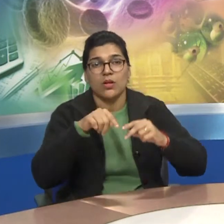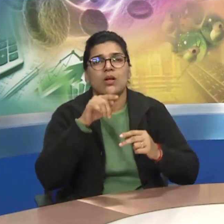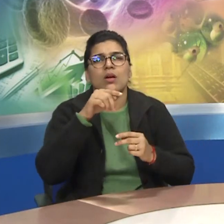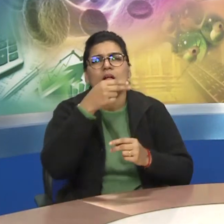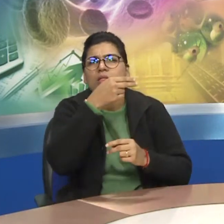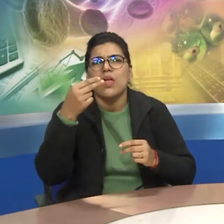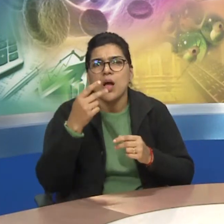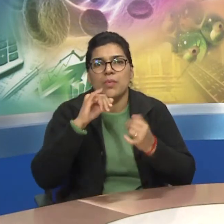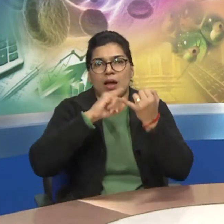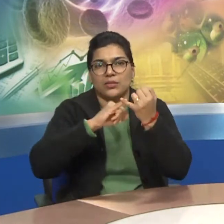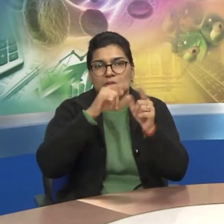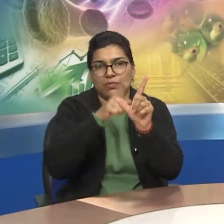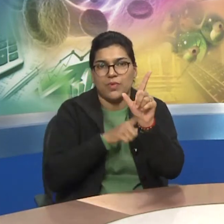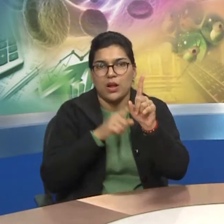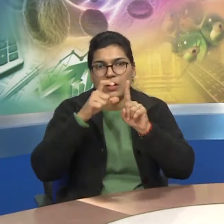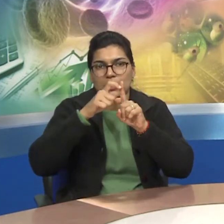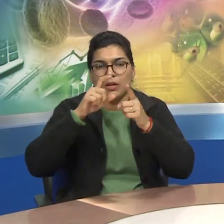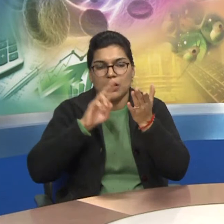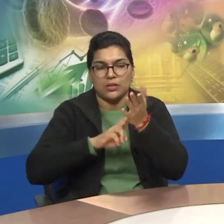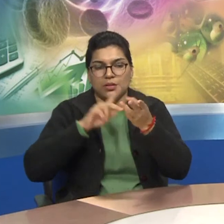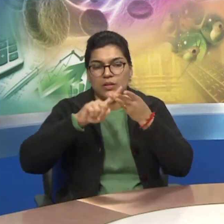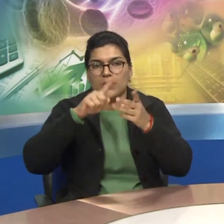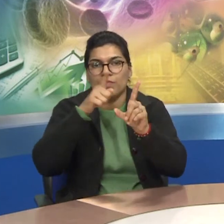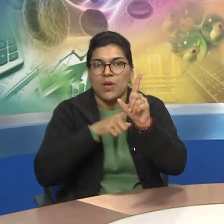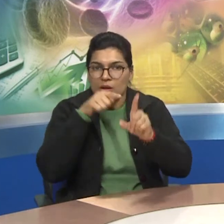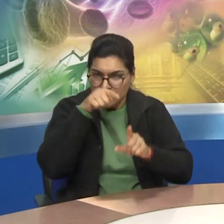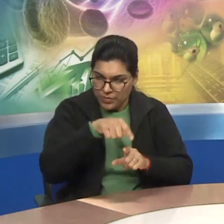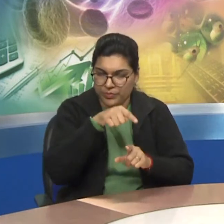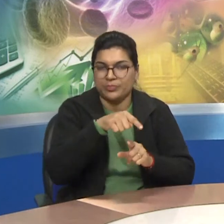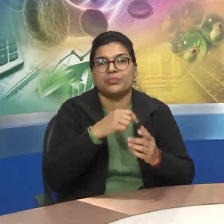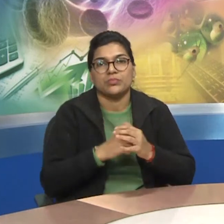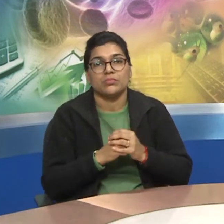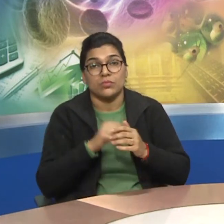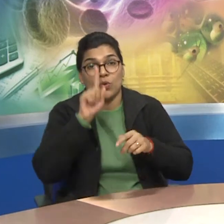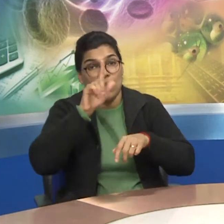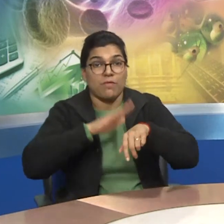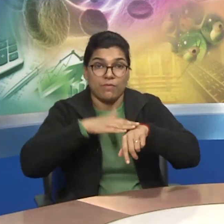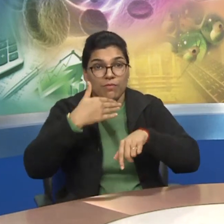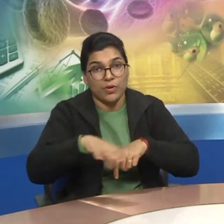and the Sydney Morning Herald in 2007.